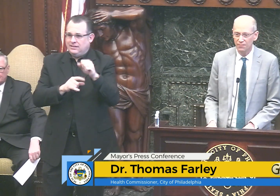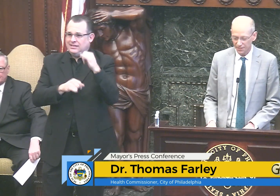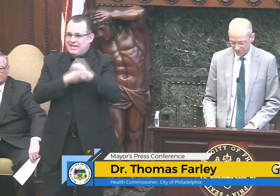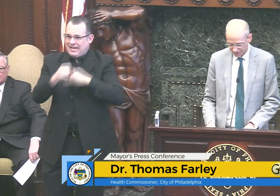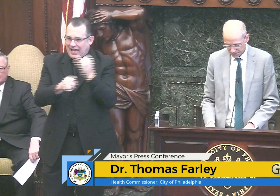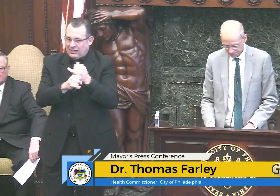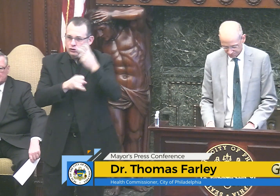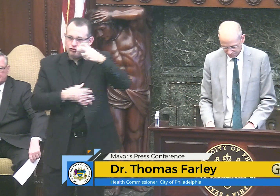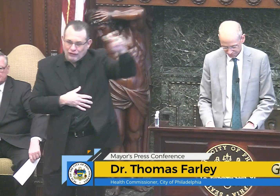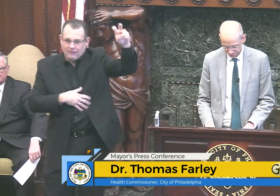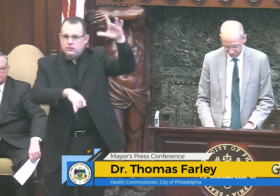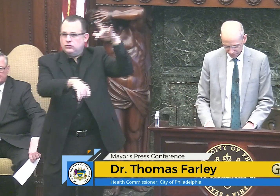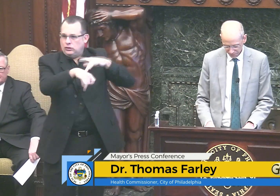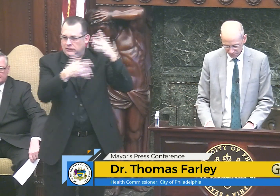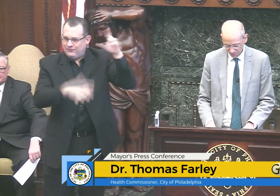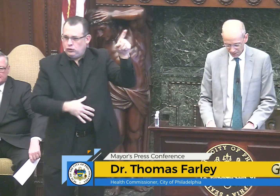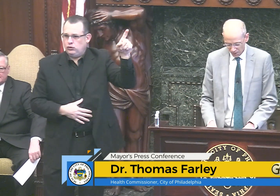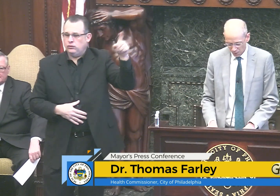area that was heavily affected.